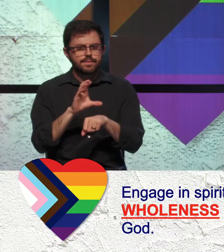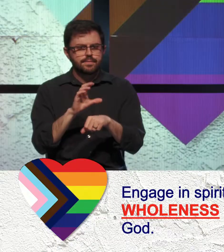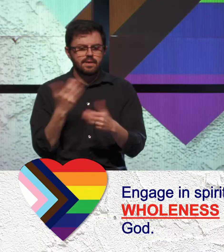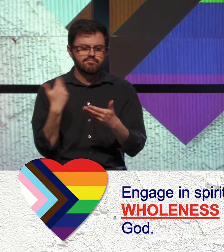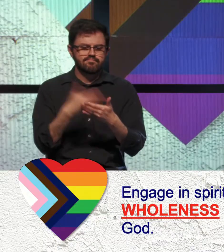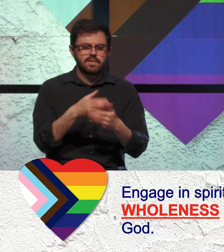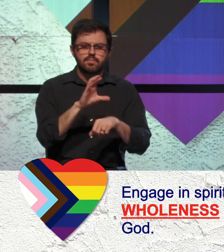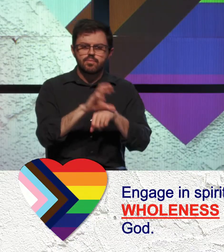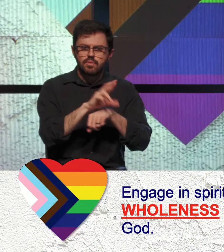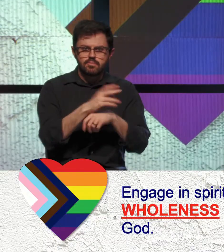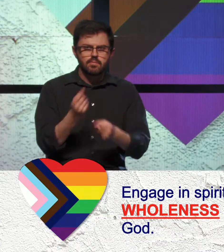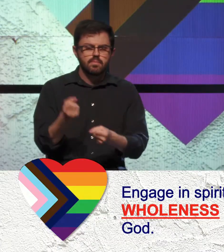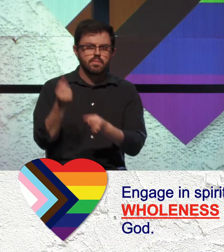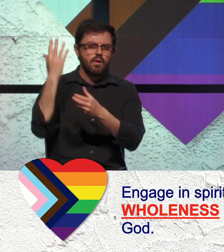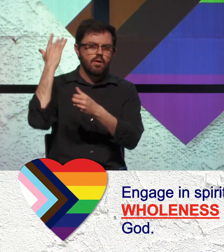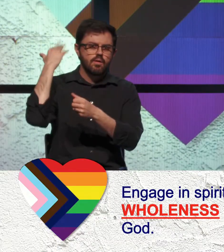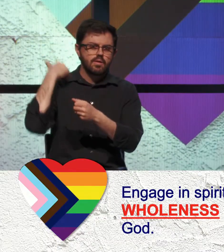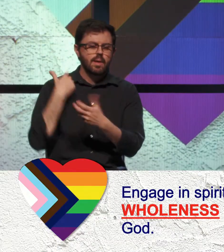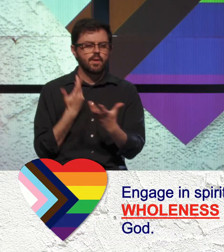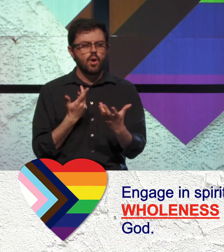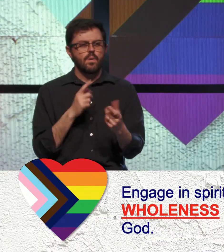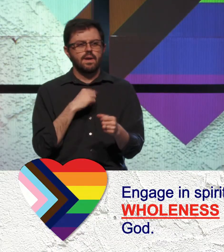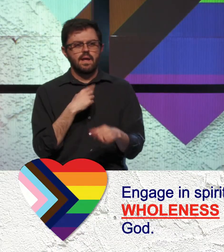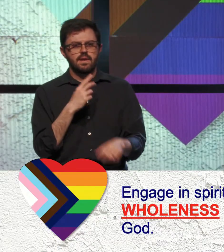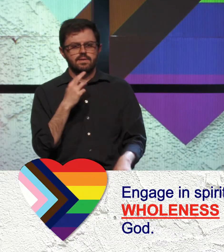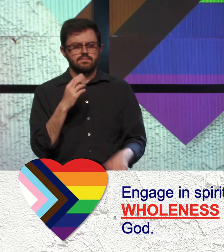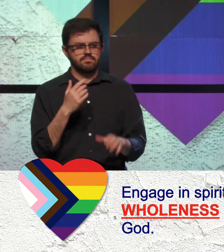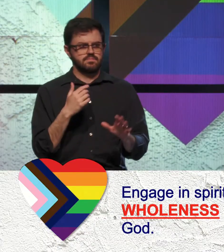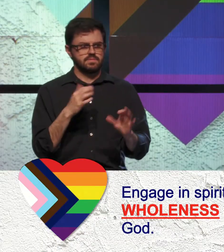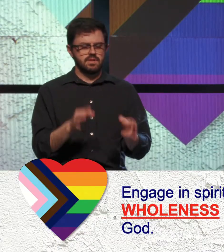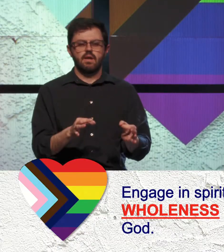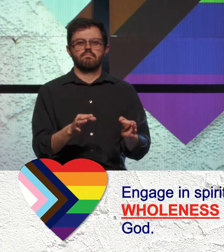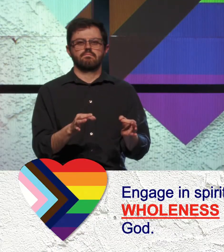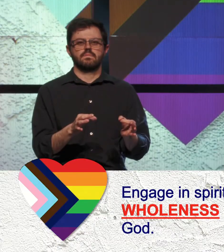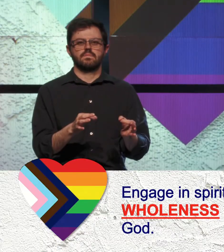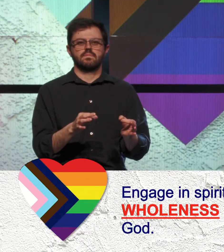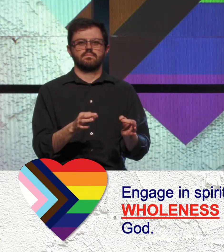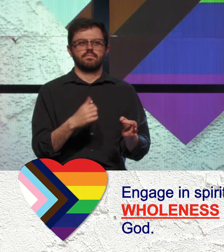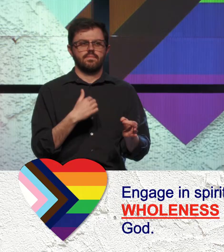stop trying to love God so that I can actually love God.